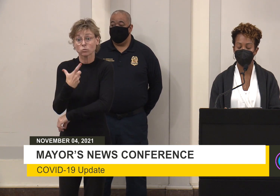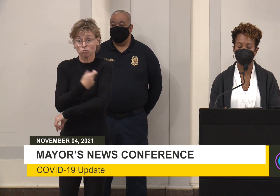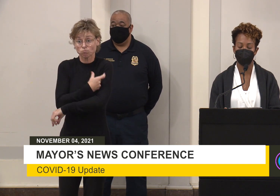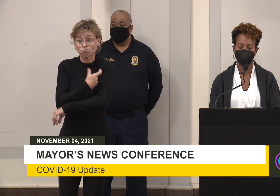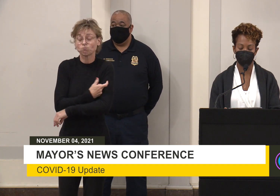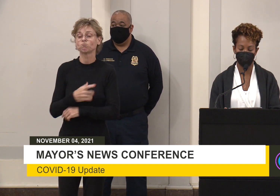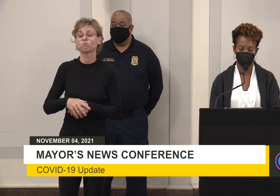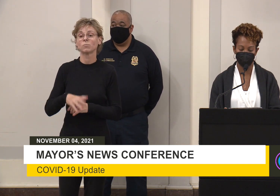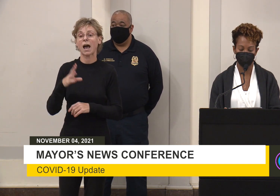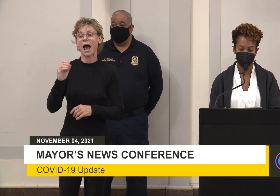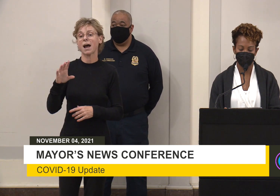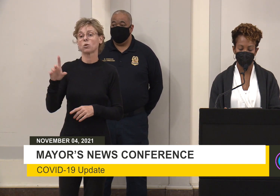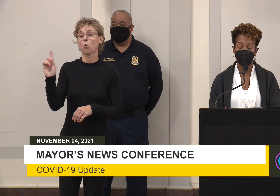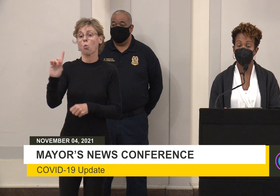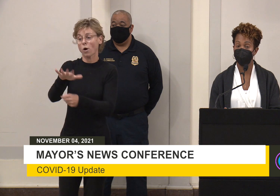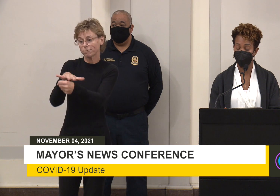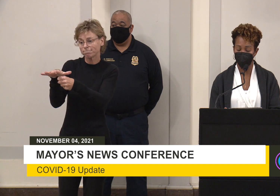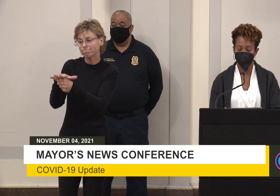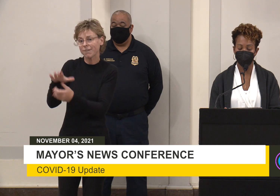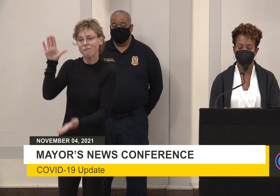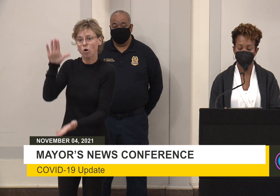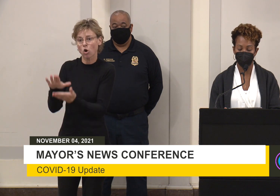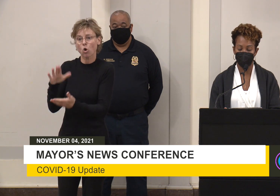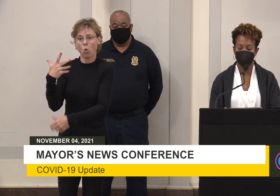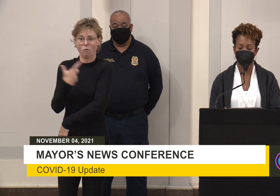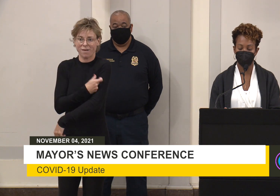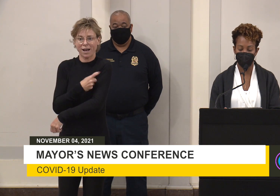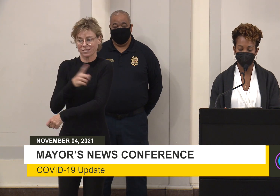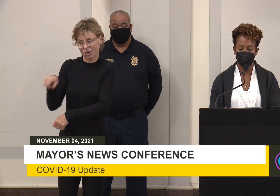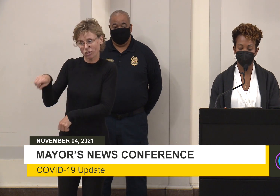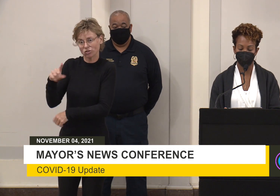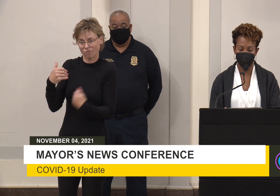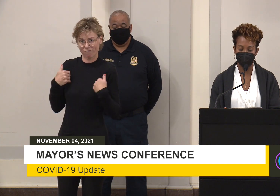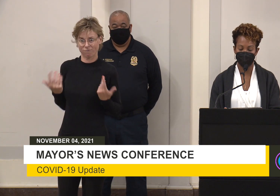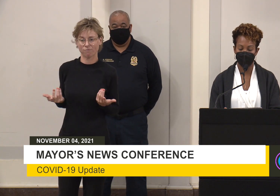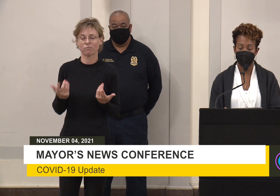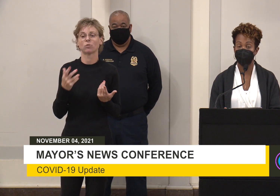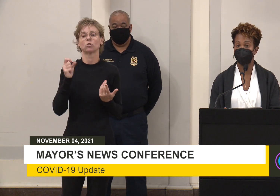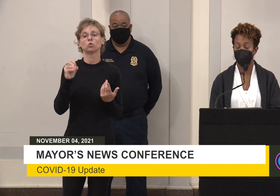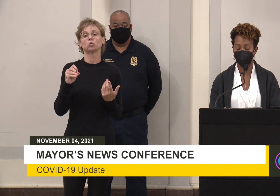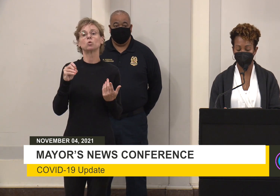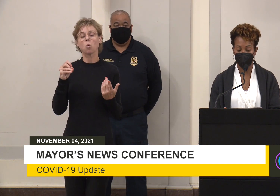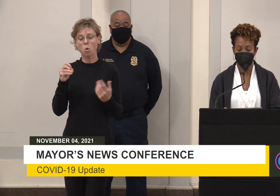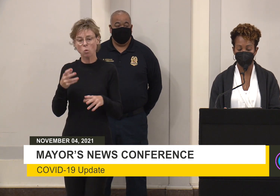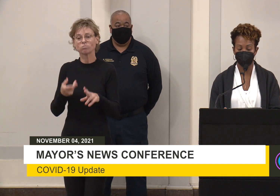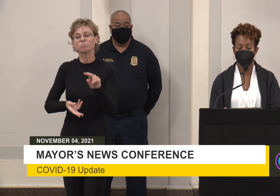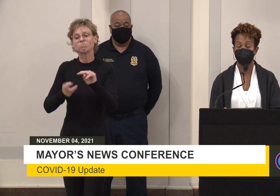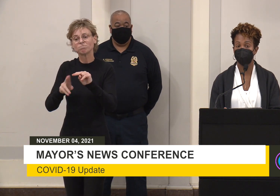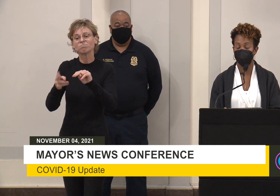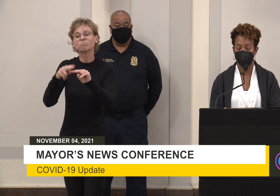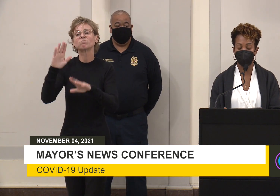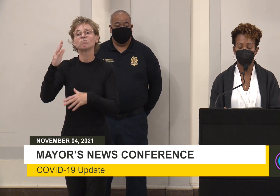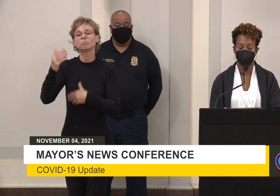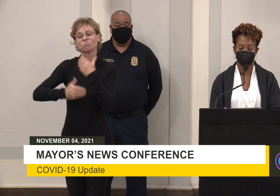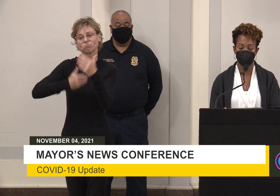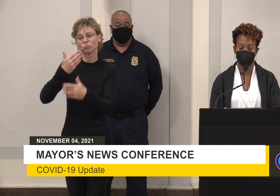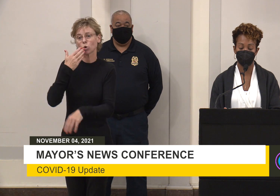of low vaccination coverage. We continue to show steady progress in our vaccination rate, and as Mayor Scott mentioned,